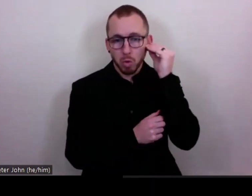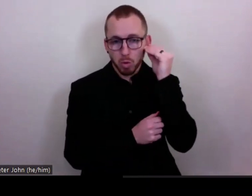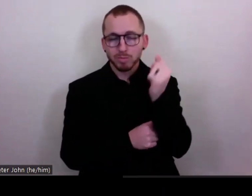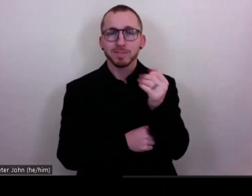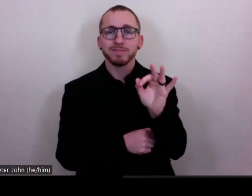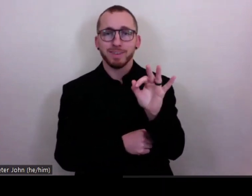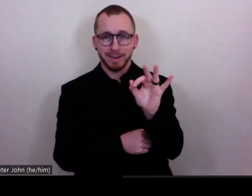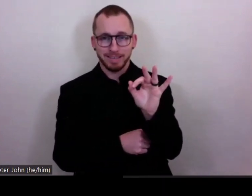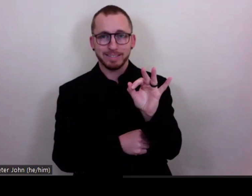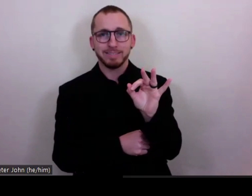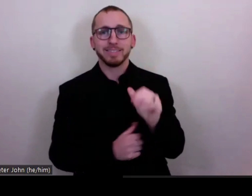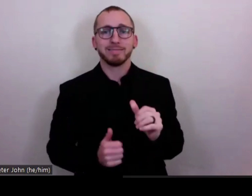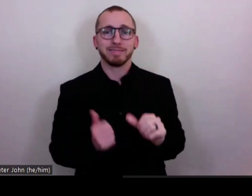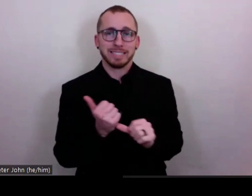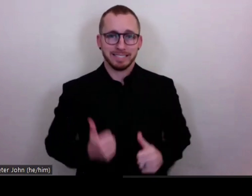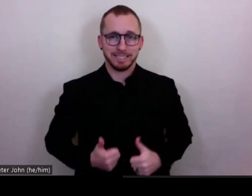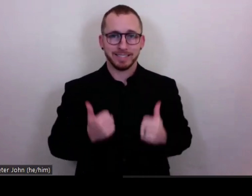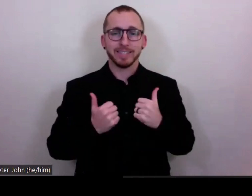are.